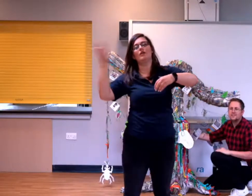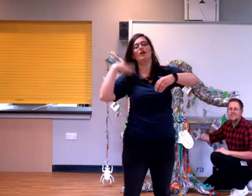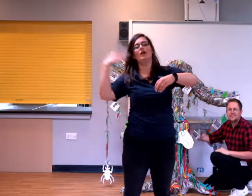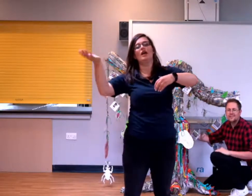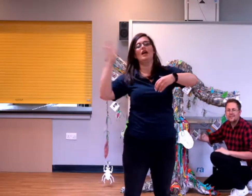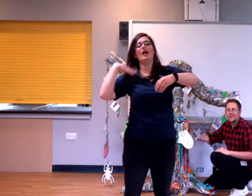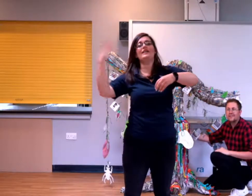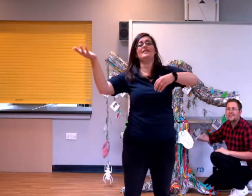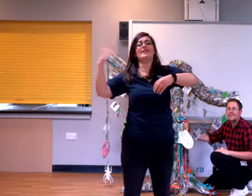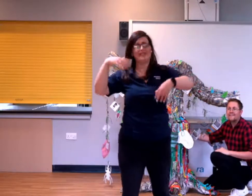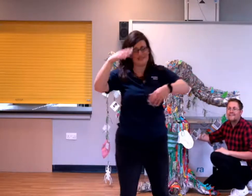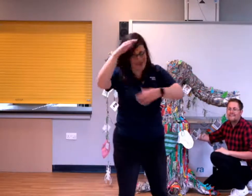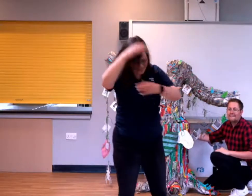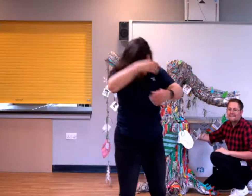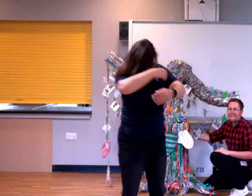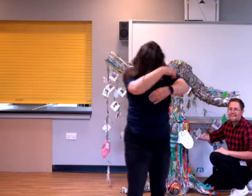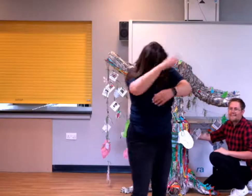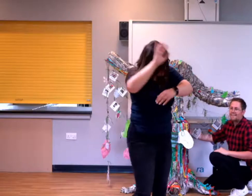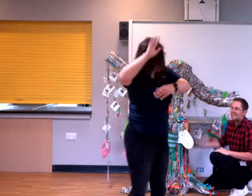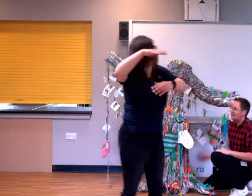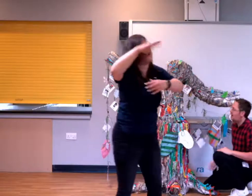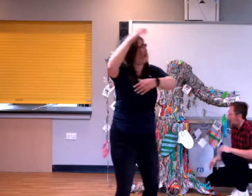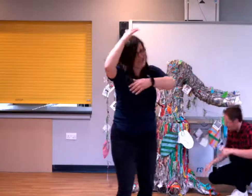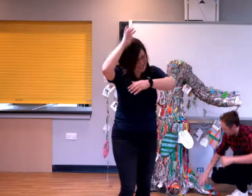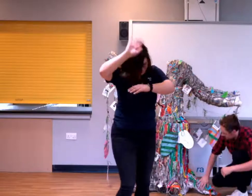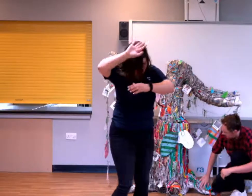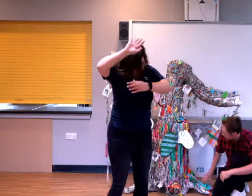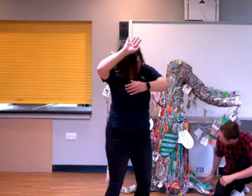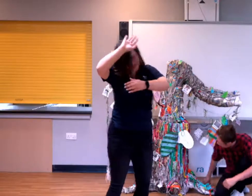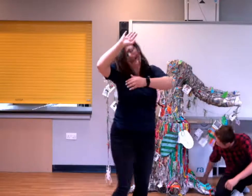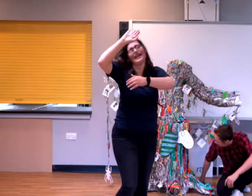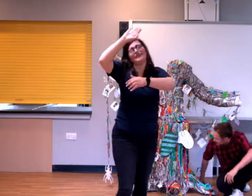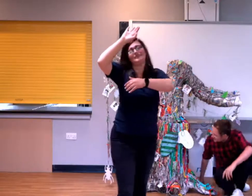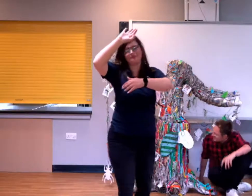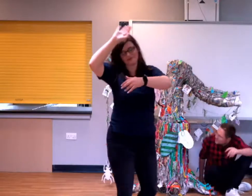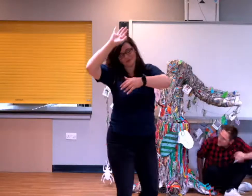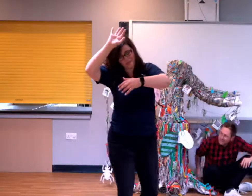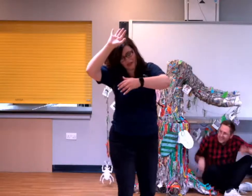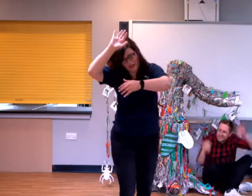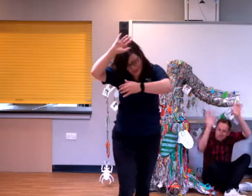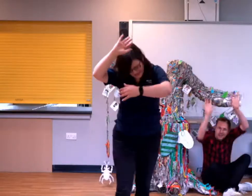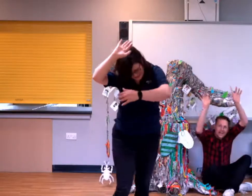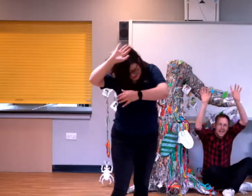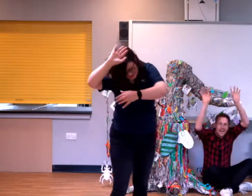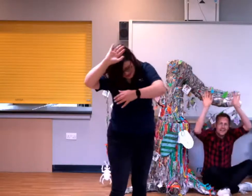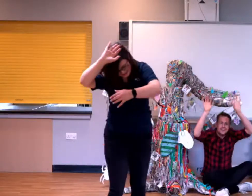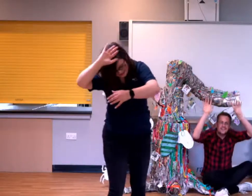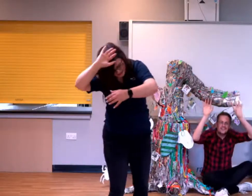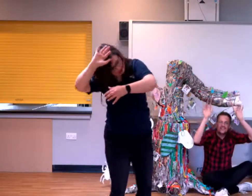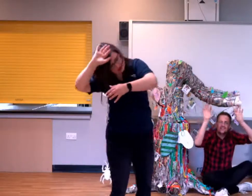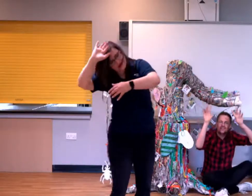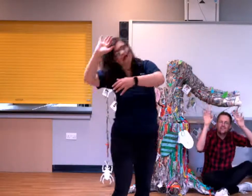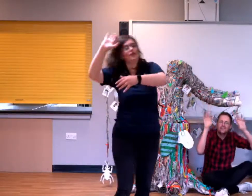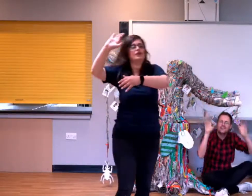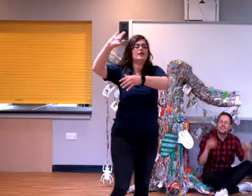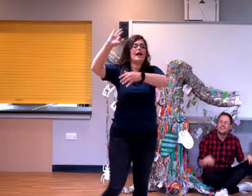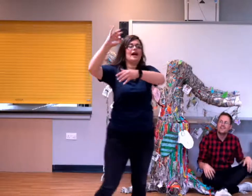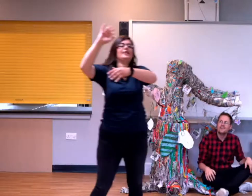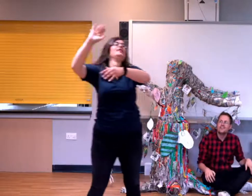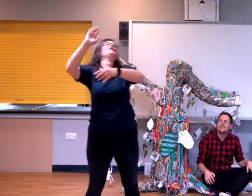So hot. And it started raining again. Oh no, it's raining. Hide under the tree. It's raining. And the